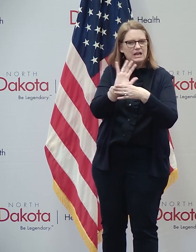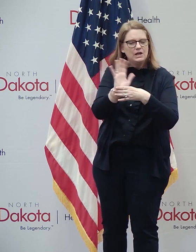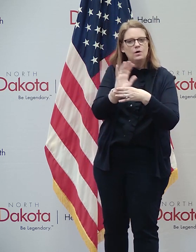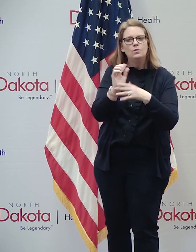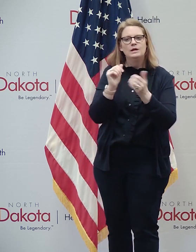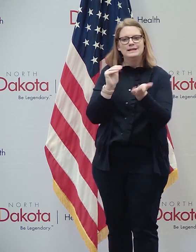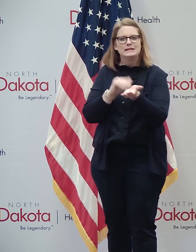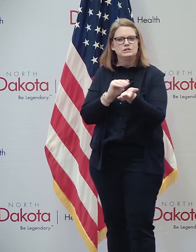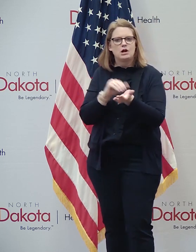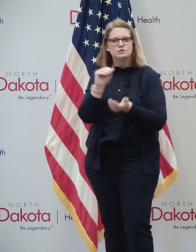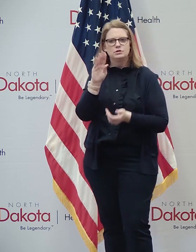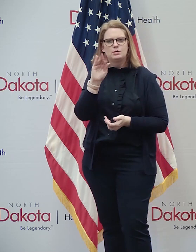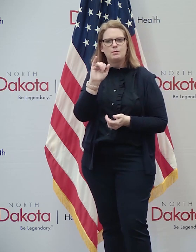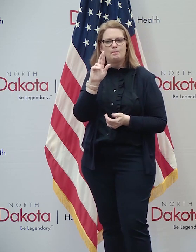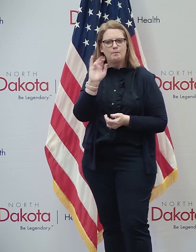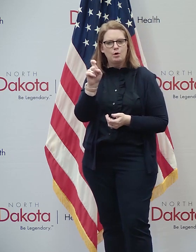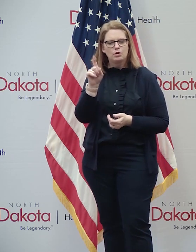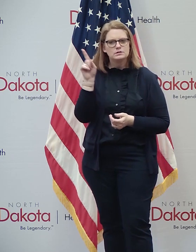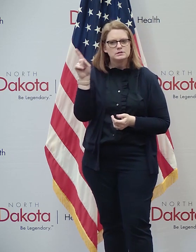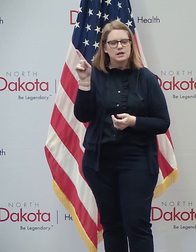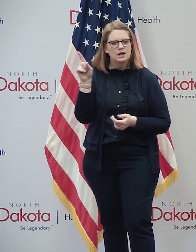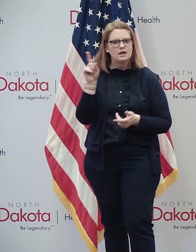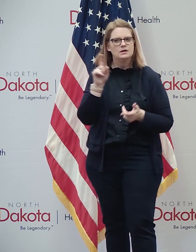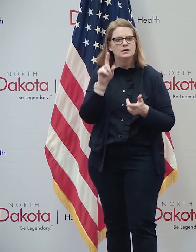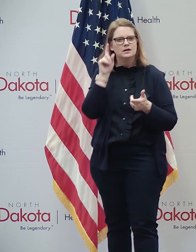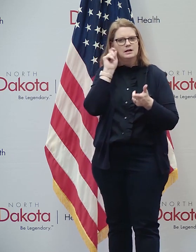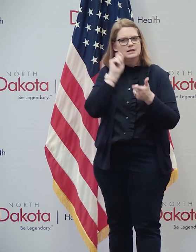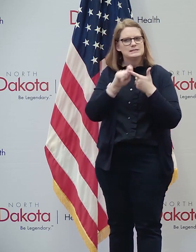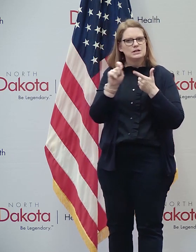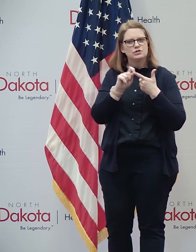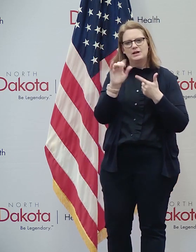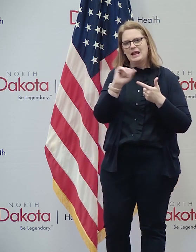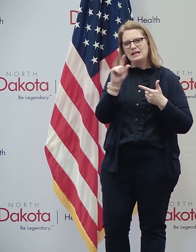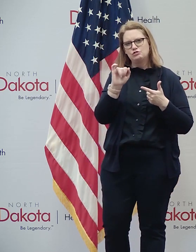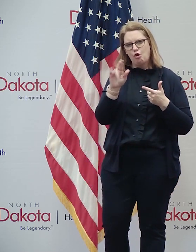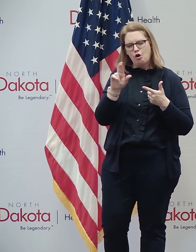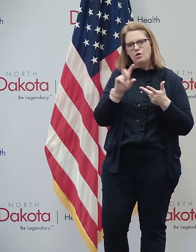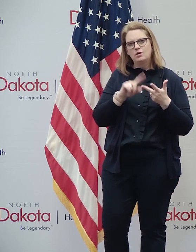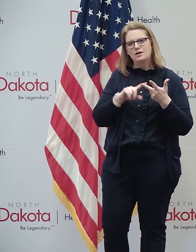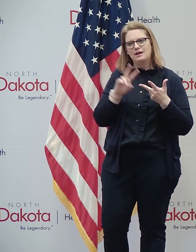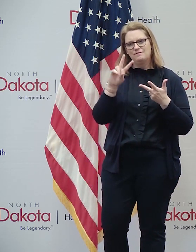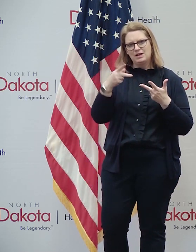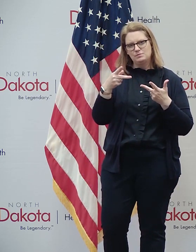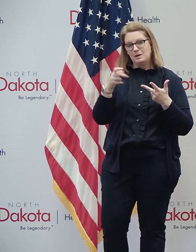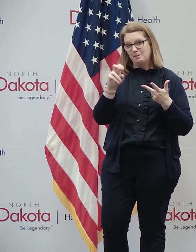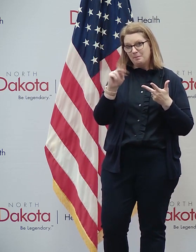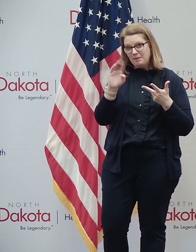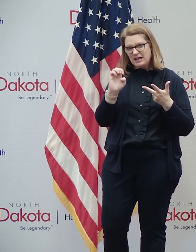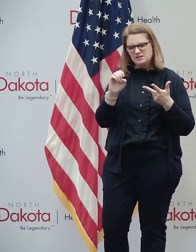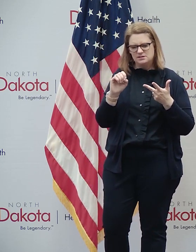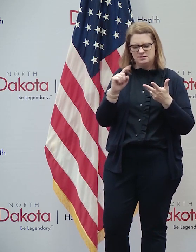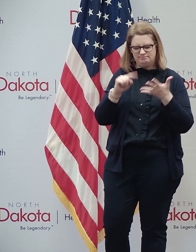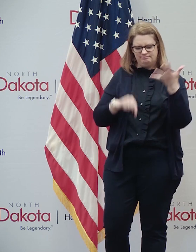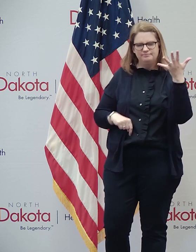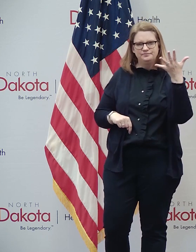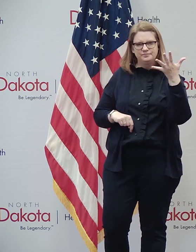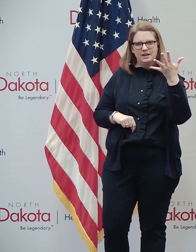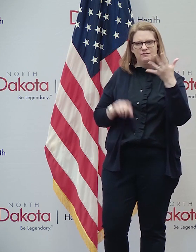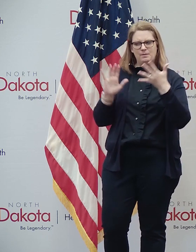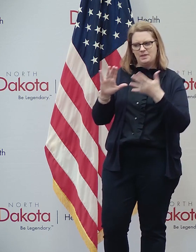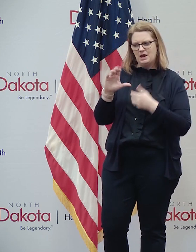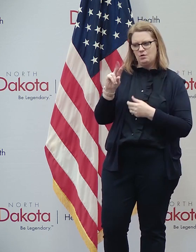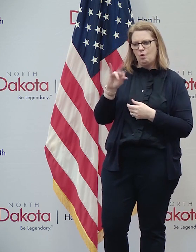Dr. Birx and Secretary Azar and Vice President Pence and many others from the coronavirus